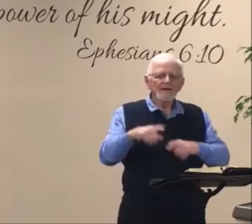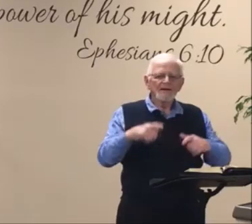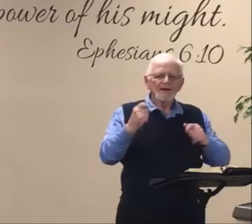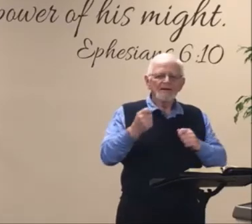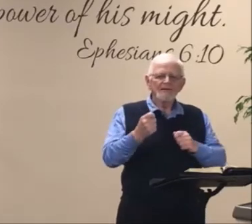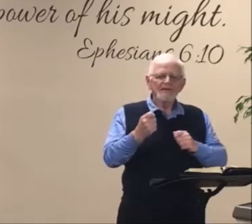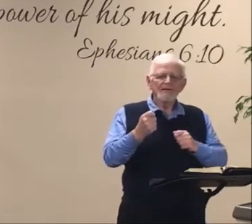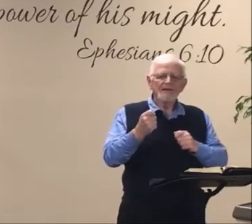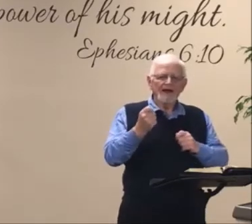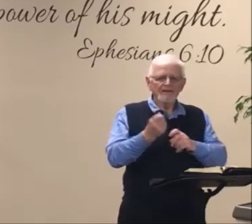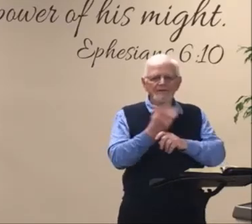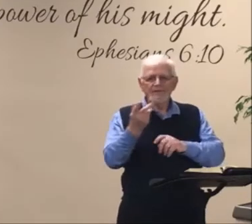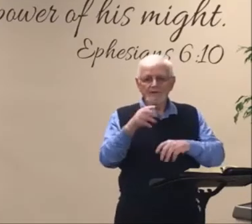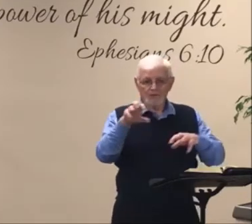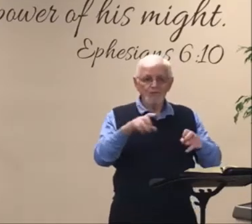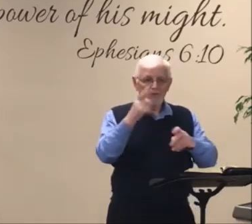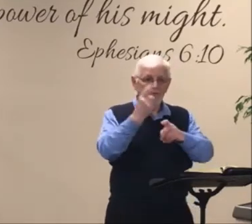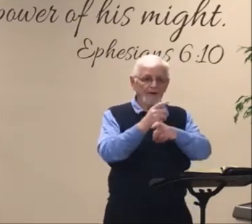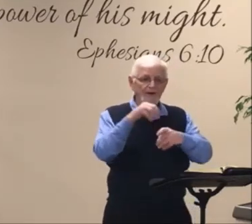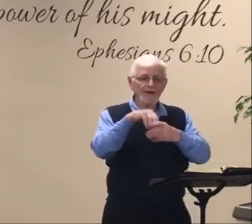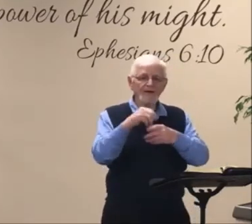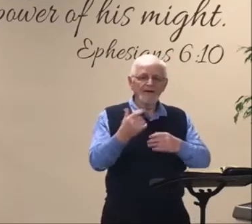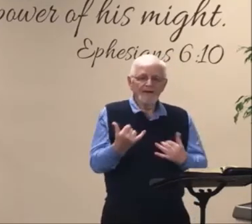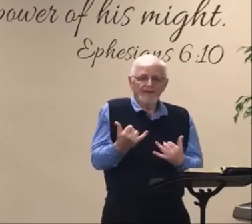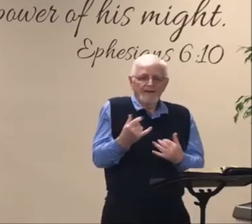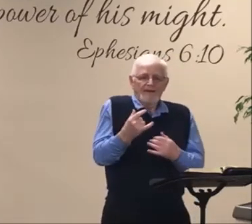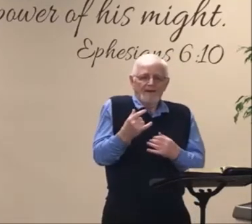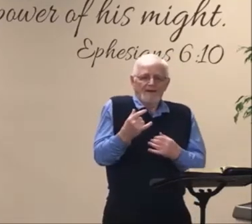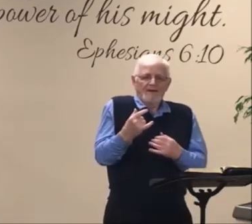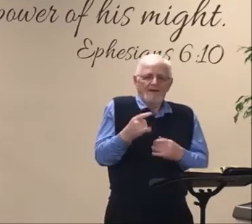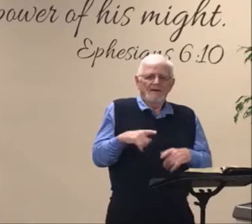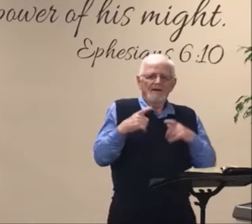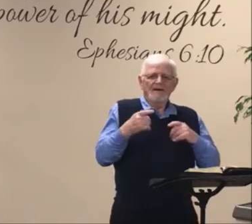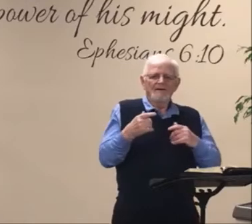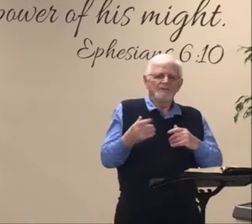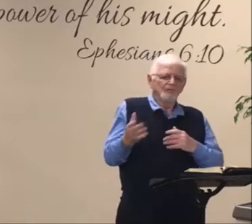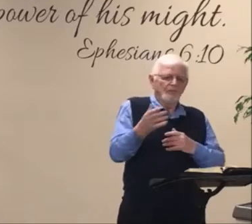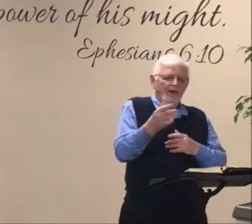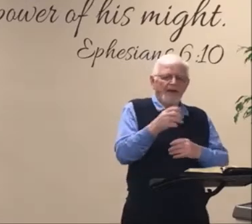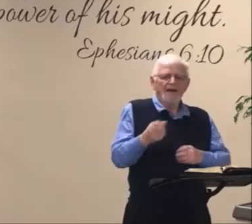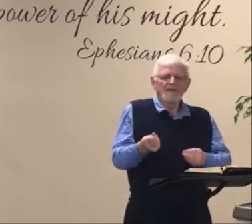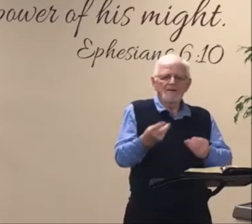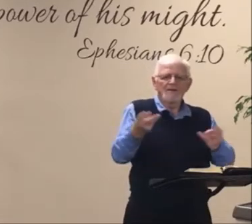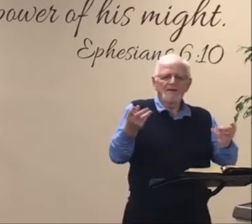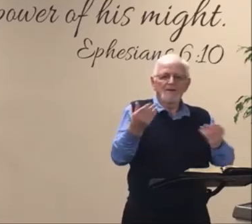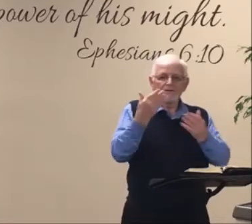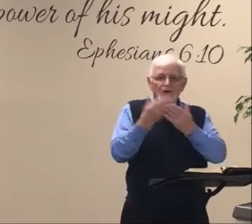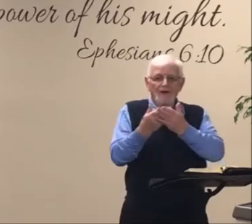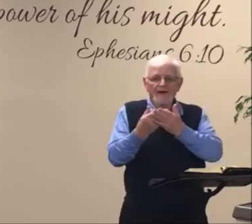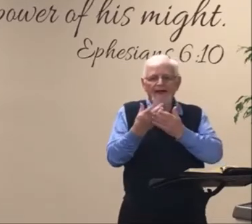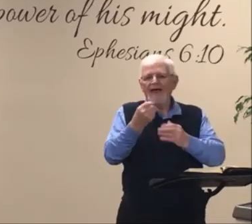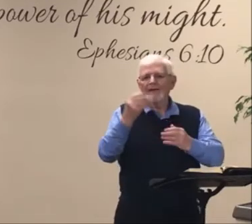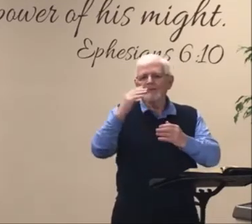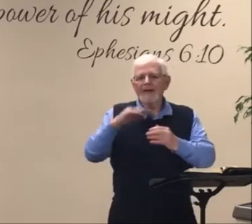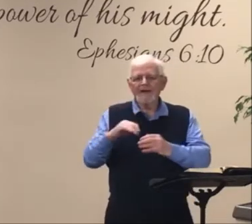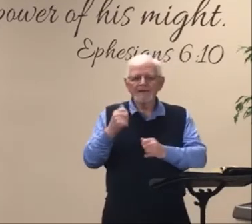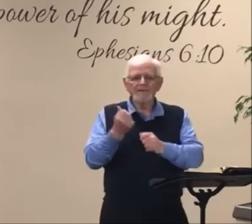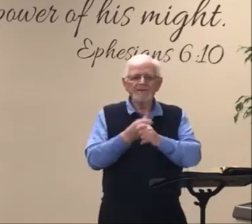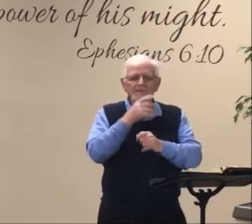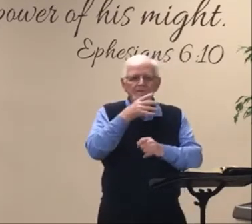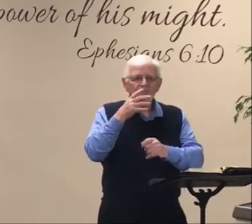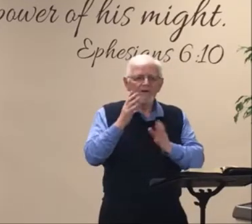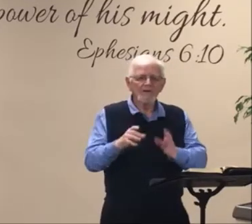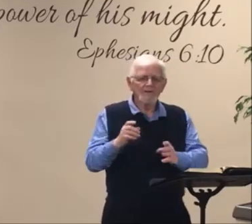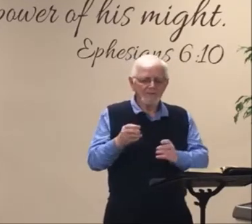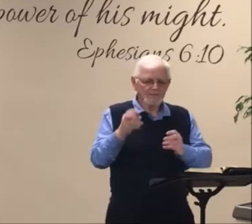that you do right in this life. Reaping and sowing is a good thing and a bad thing. Every farmer has to put corn in the field to get